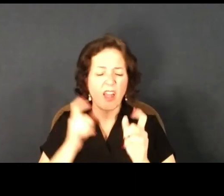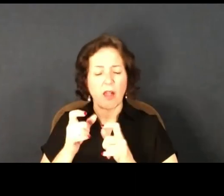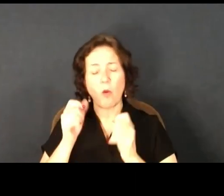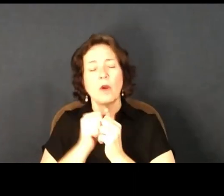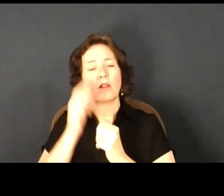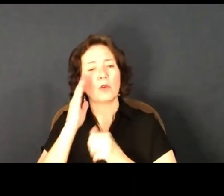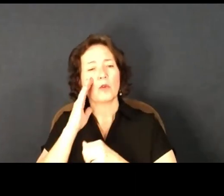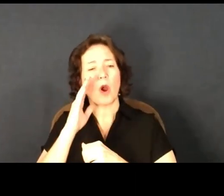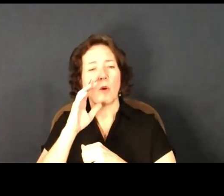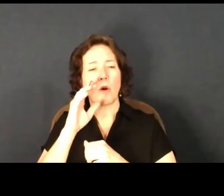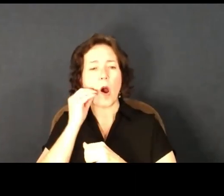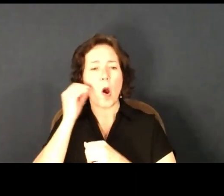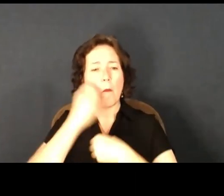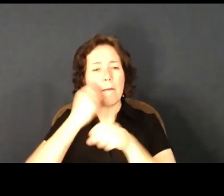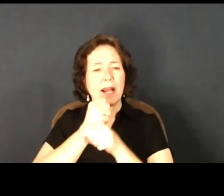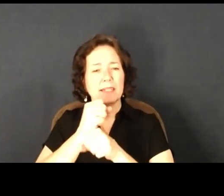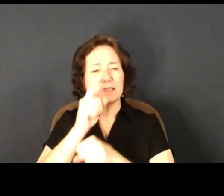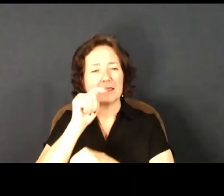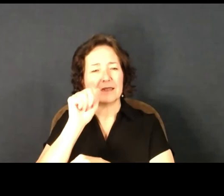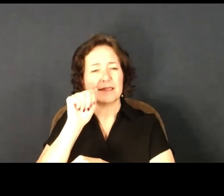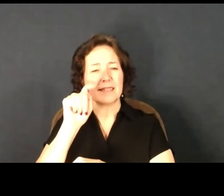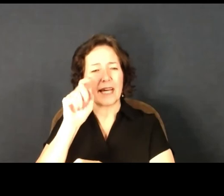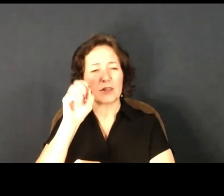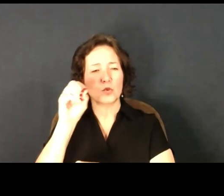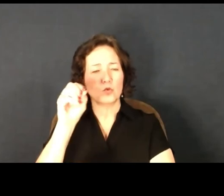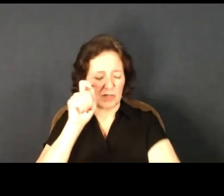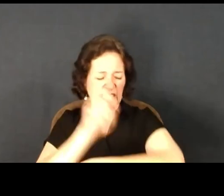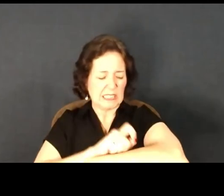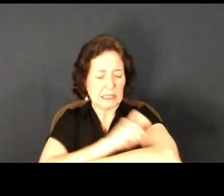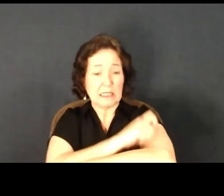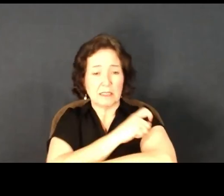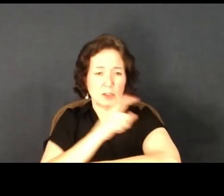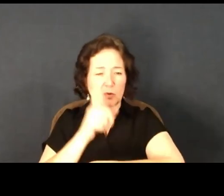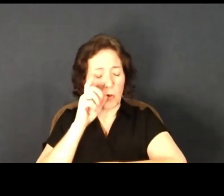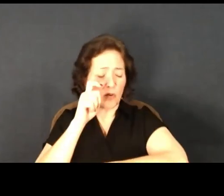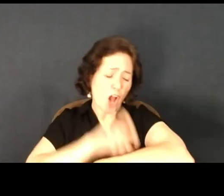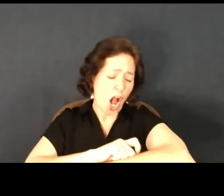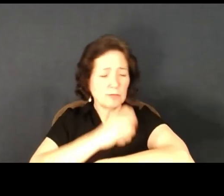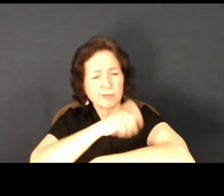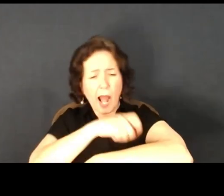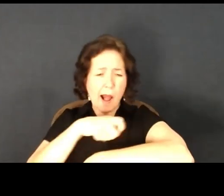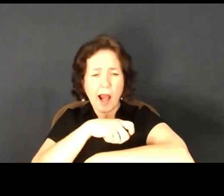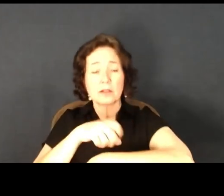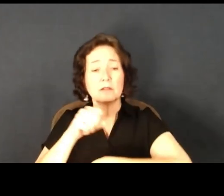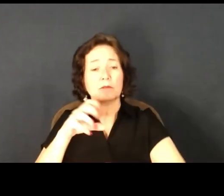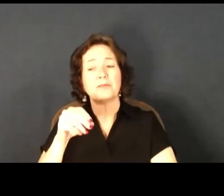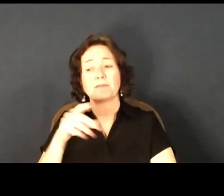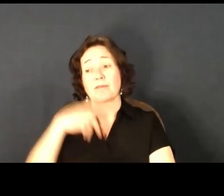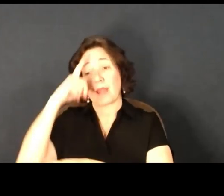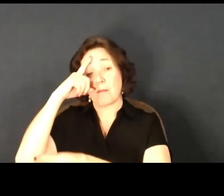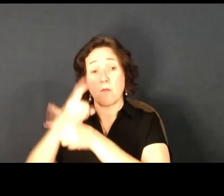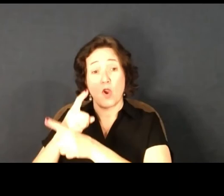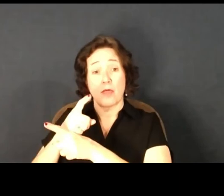and maybe initials. So my brother Phil decided he was going to